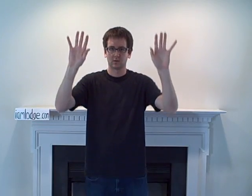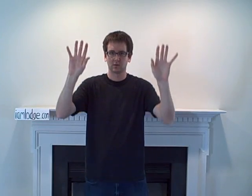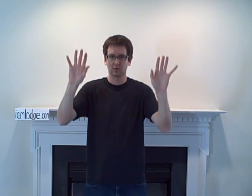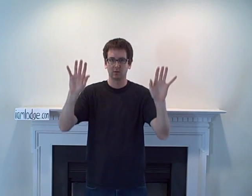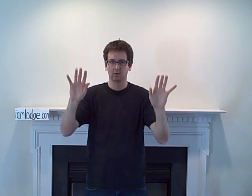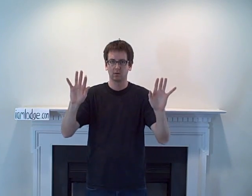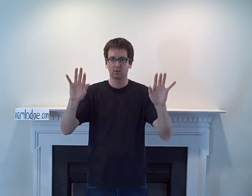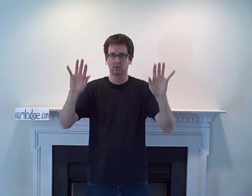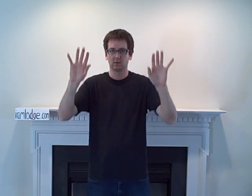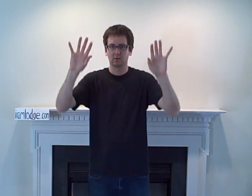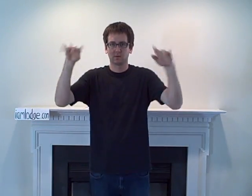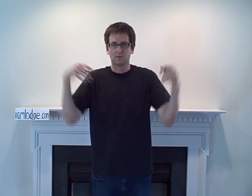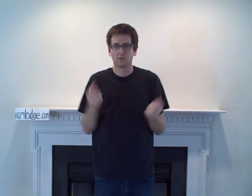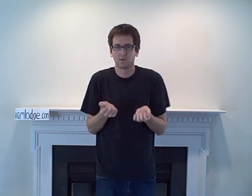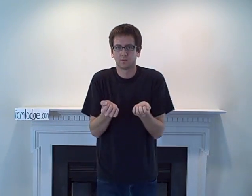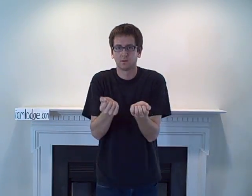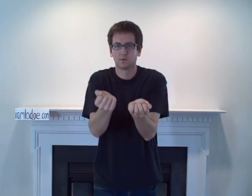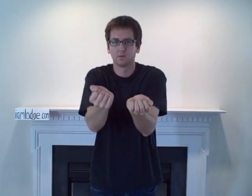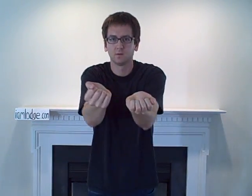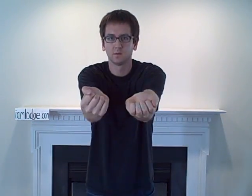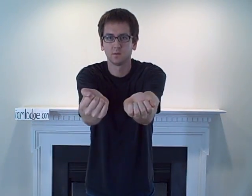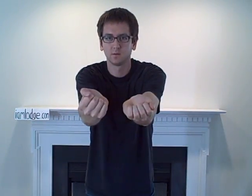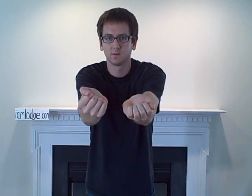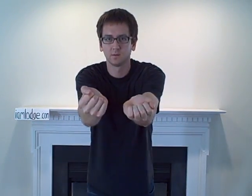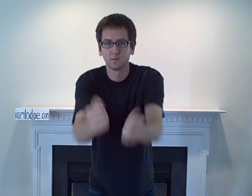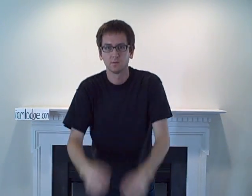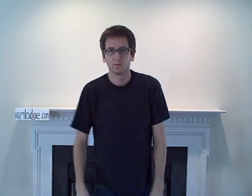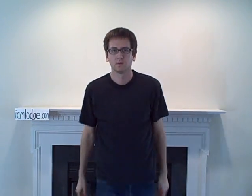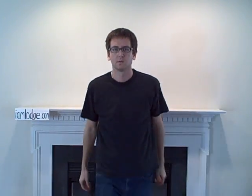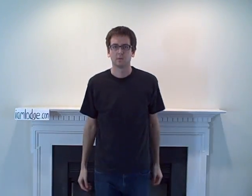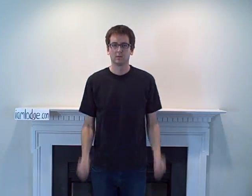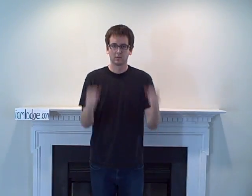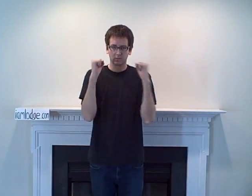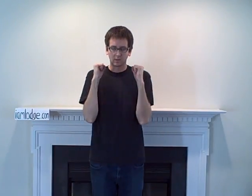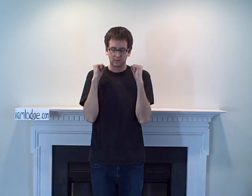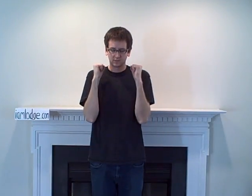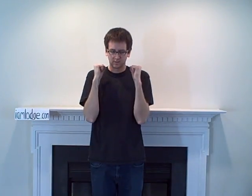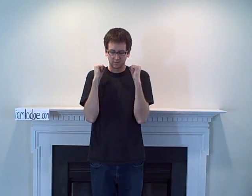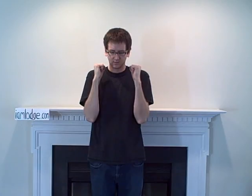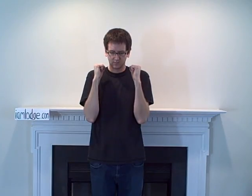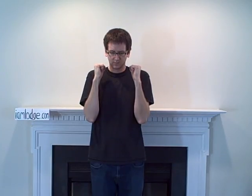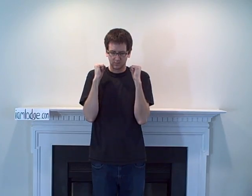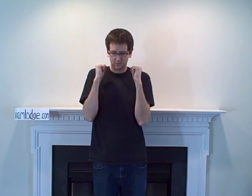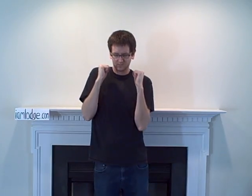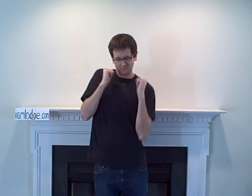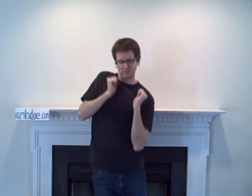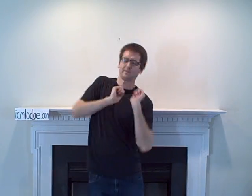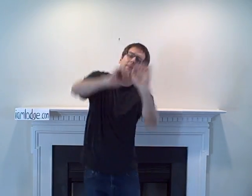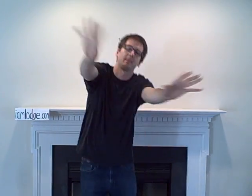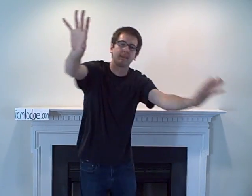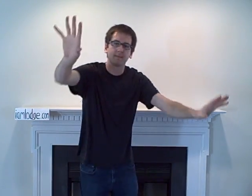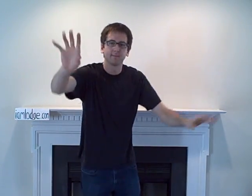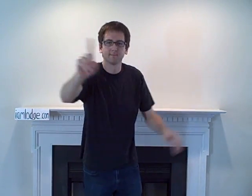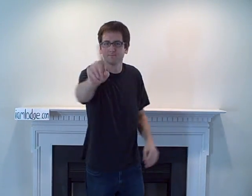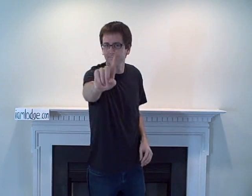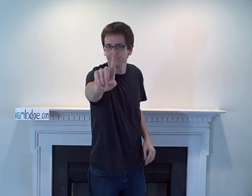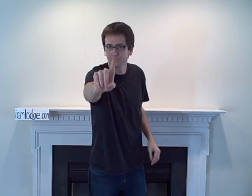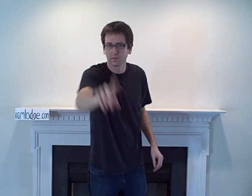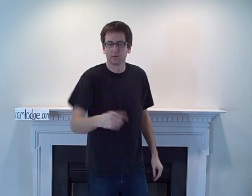provided by the chromatin. The nucleolus brings the ribs, plants have cellular walls, but we don't need them at all. Our